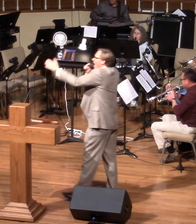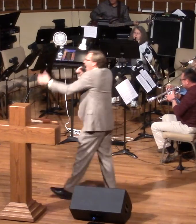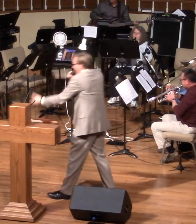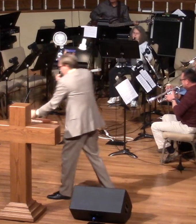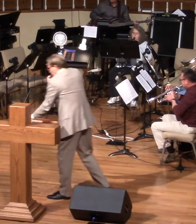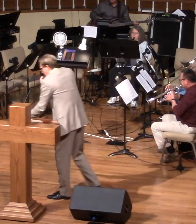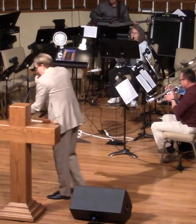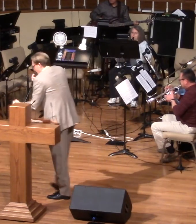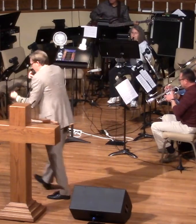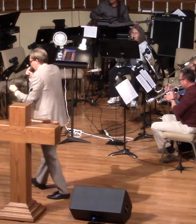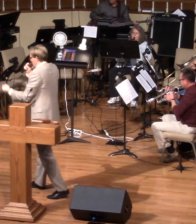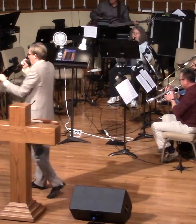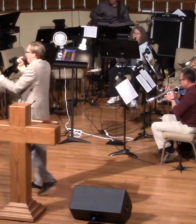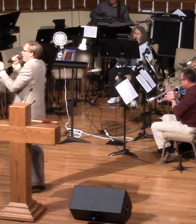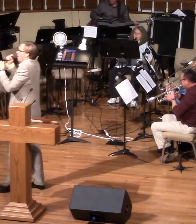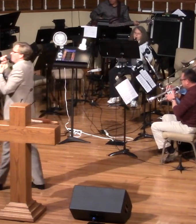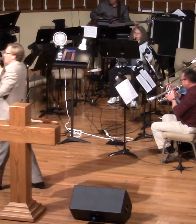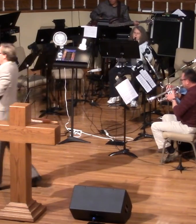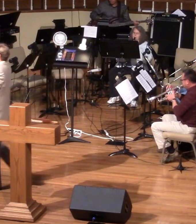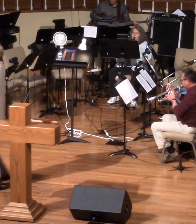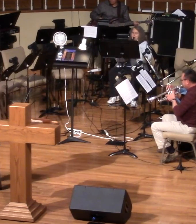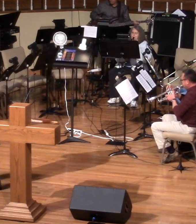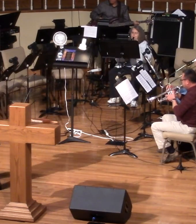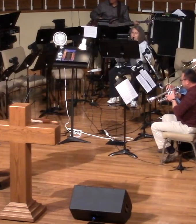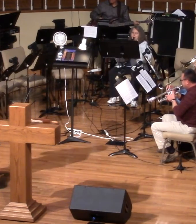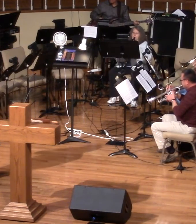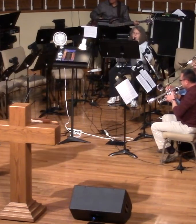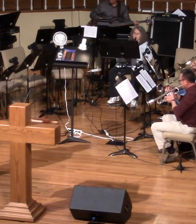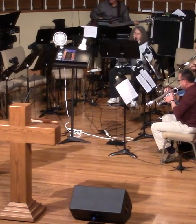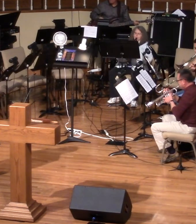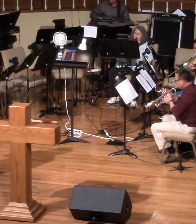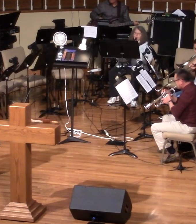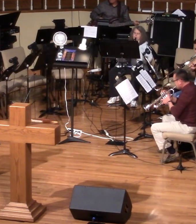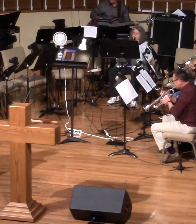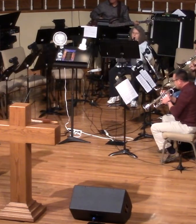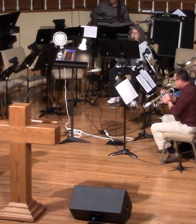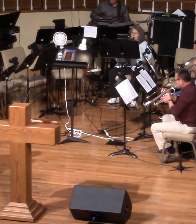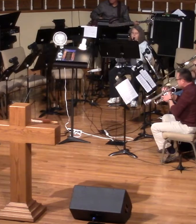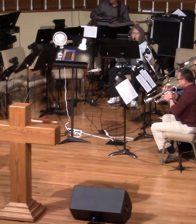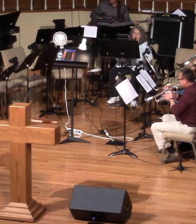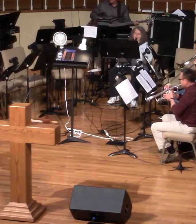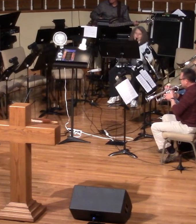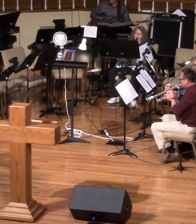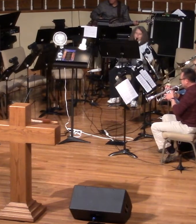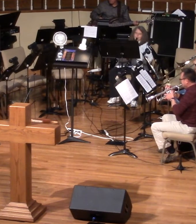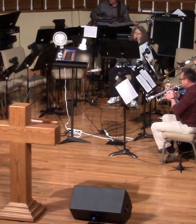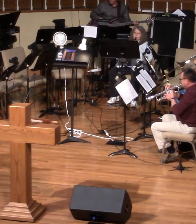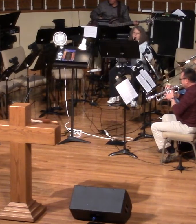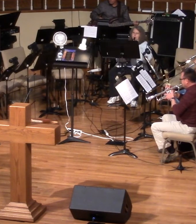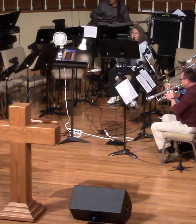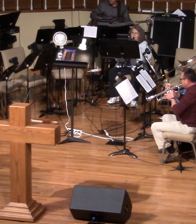Savior has ransomed me. Oh, and like a